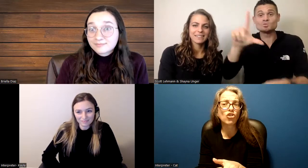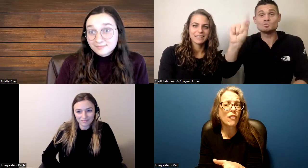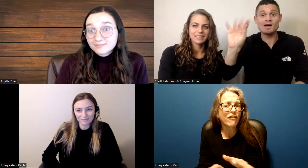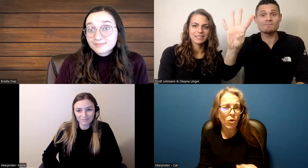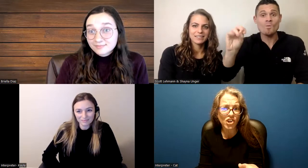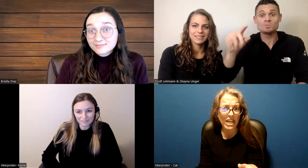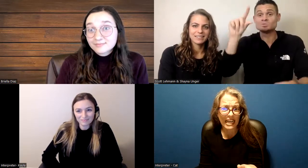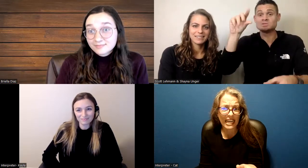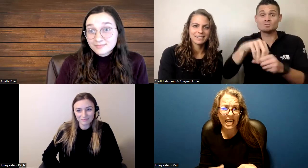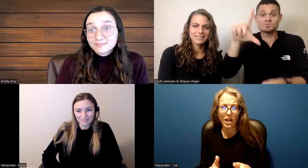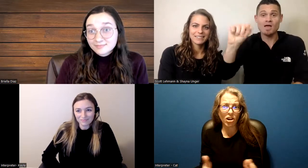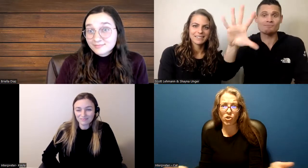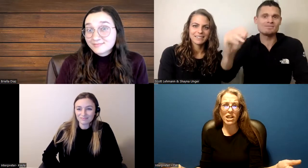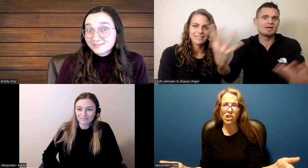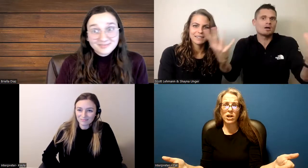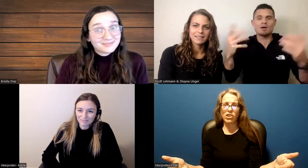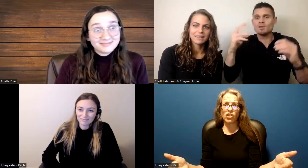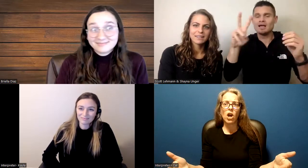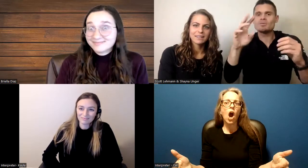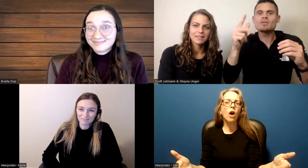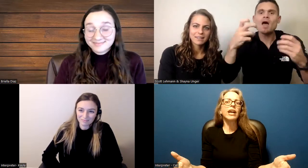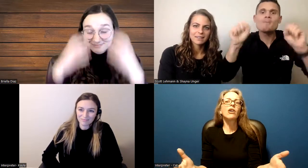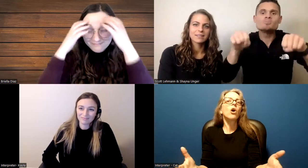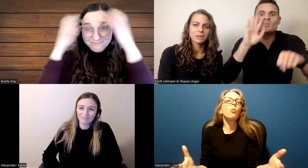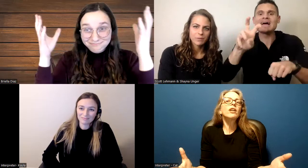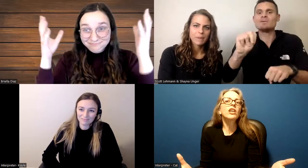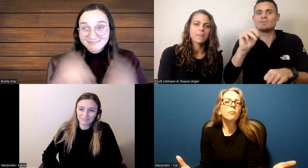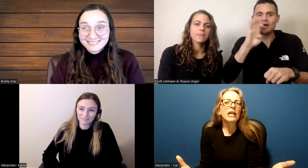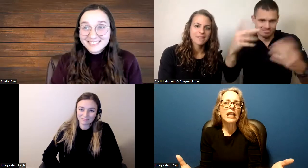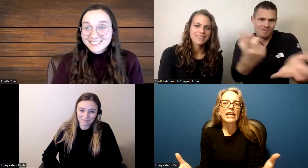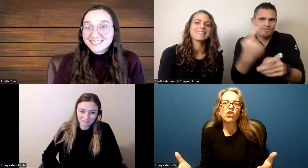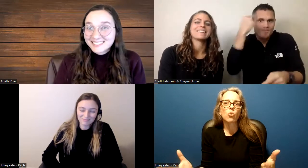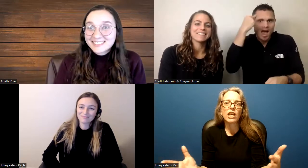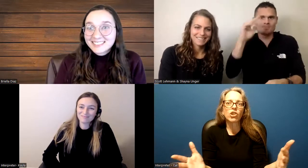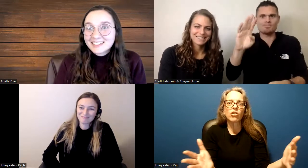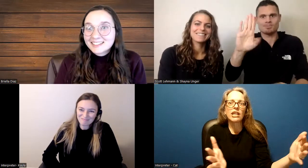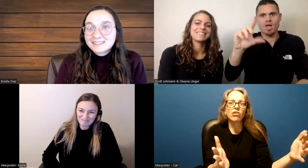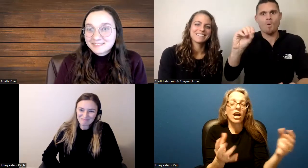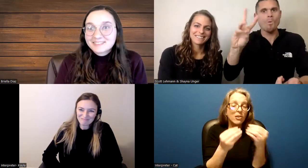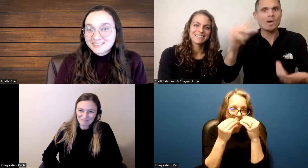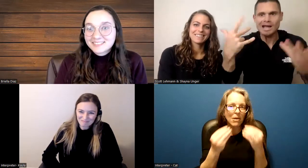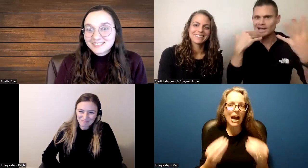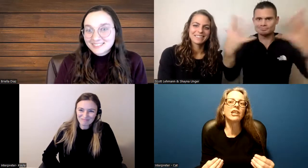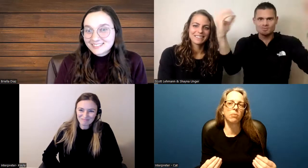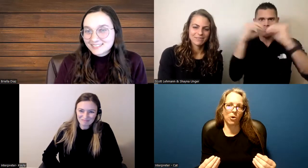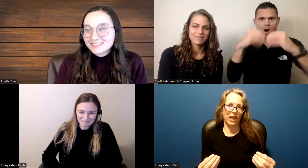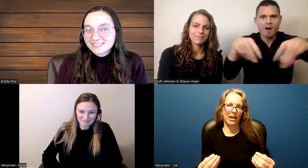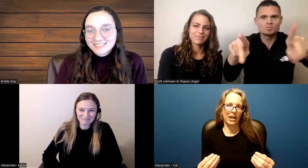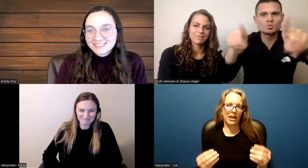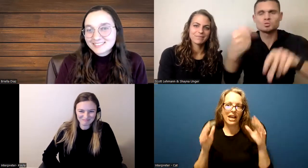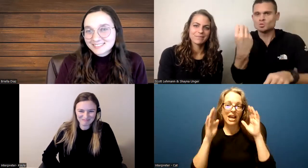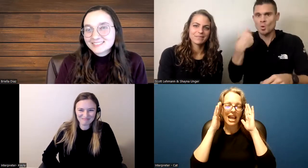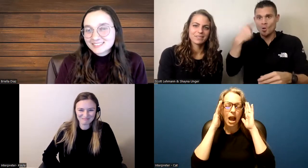are so fortunate. Here we are in 2022. Oh my God, what is it going to be like in 20, 30 years now? It's mind